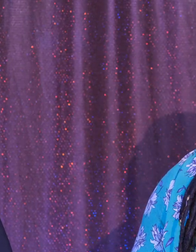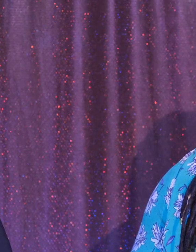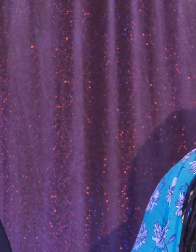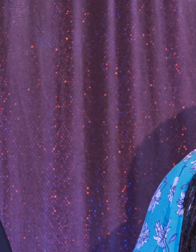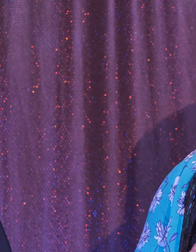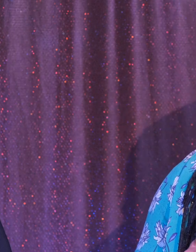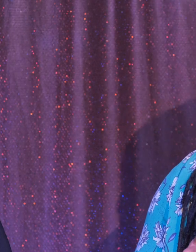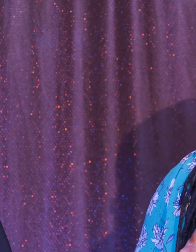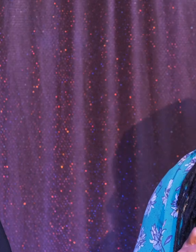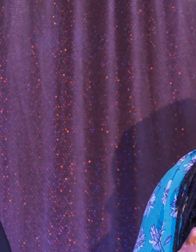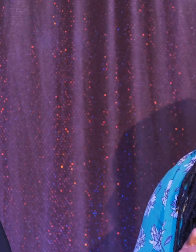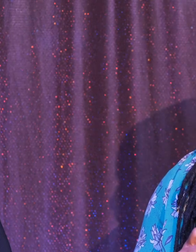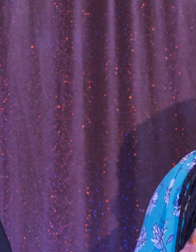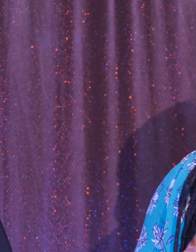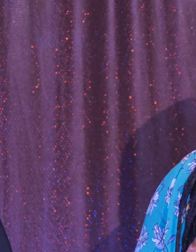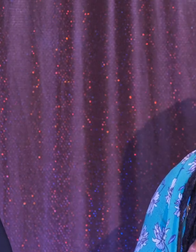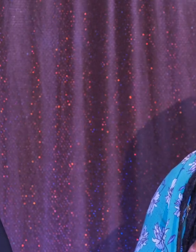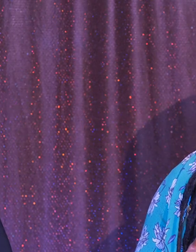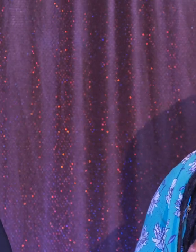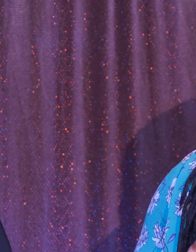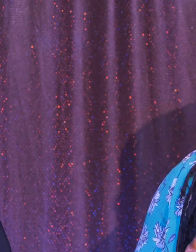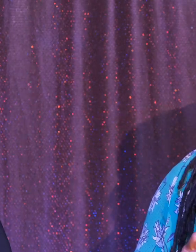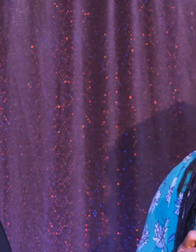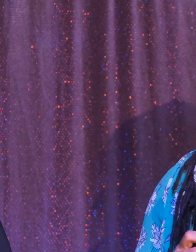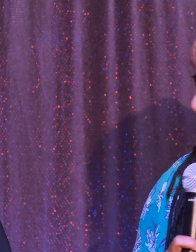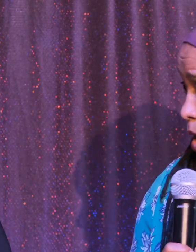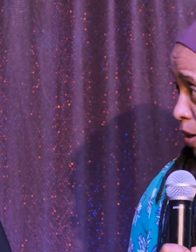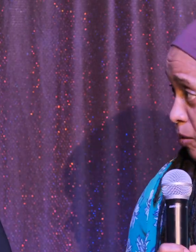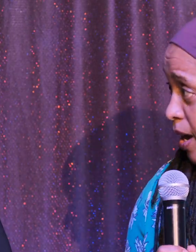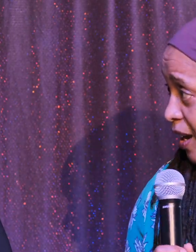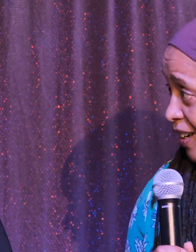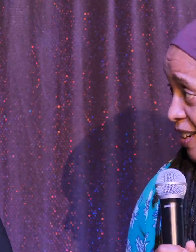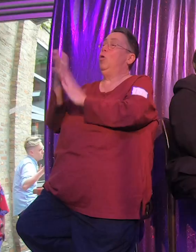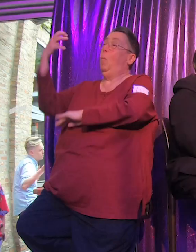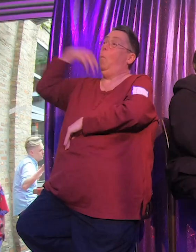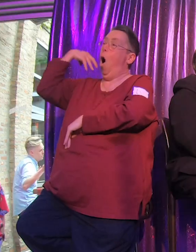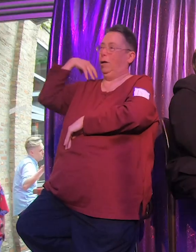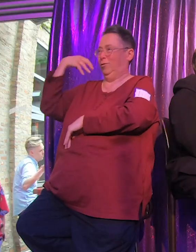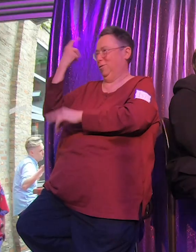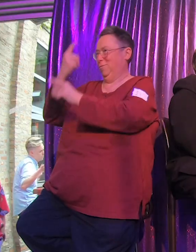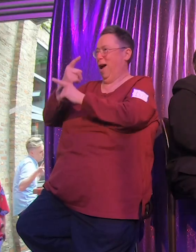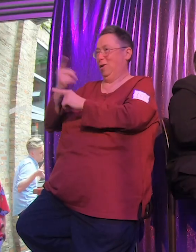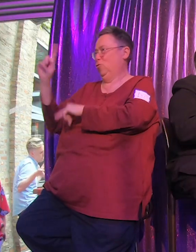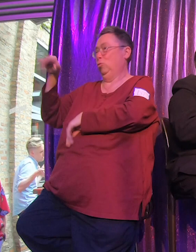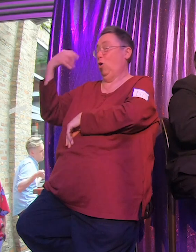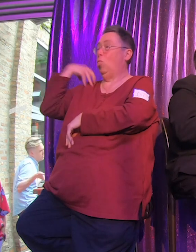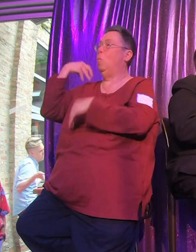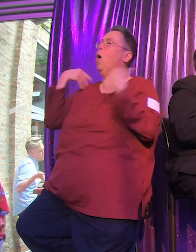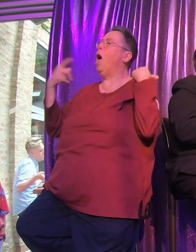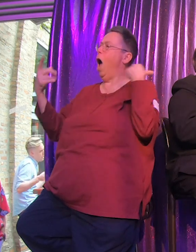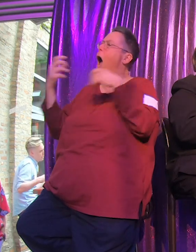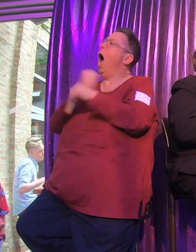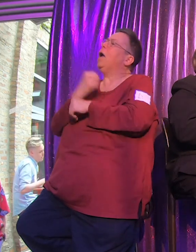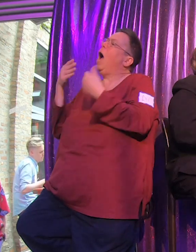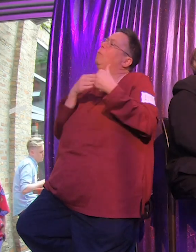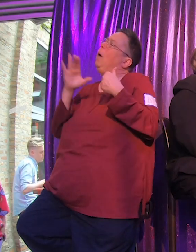Times and merged it with Outlines, so you were the boss, right? You were just the boss. I got my baby back from foster care.